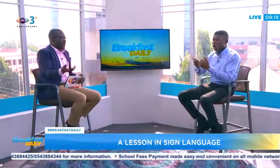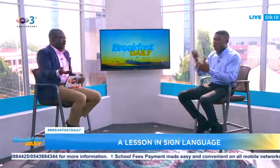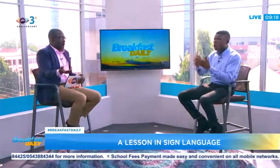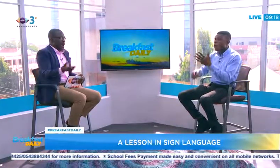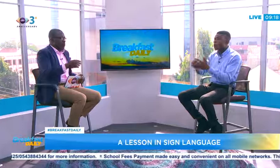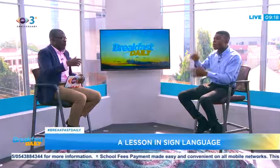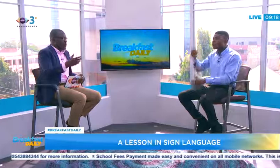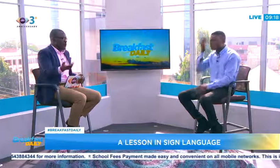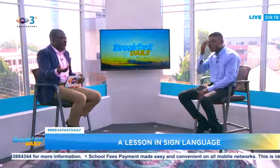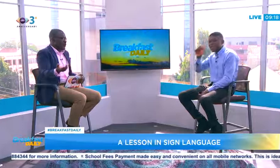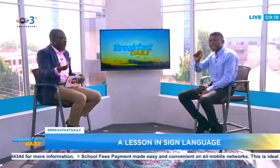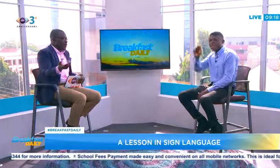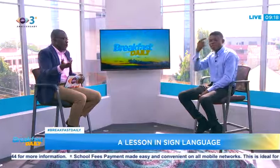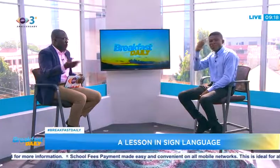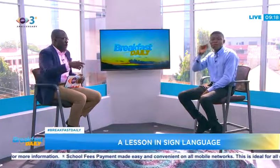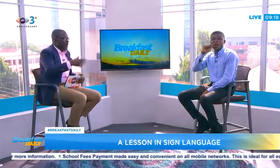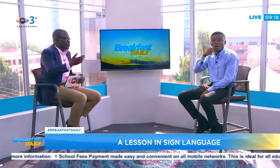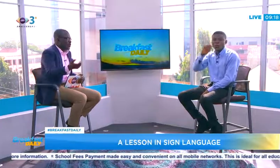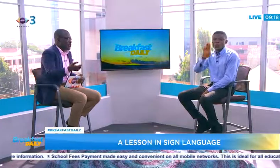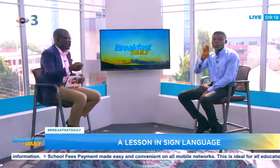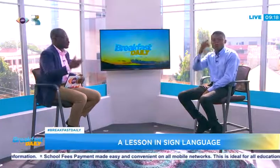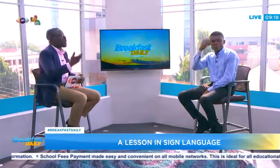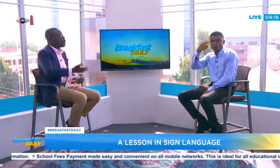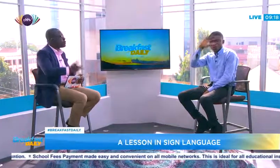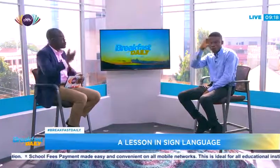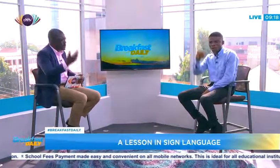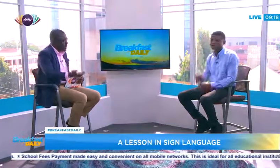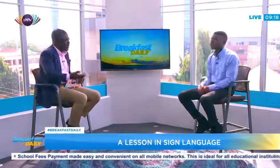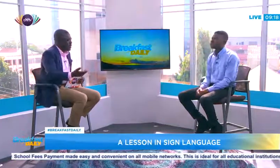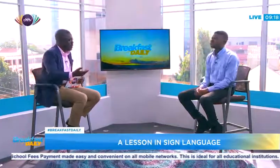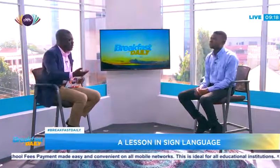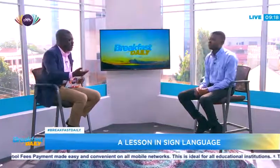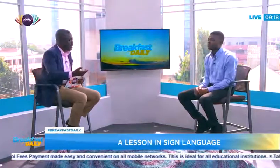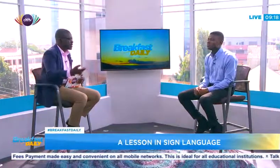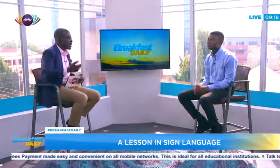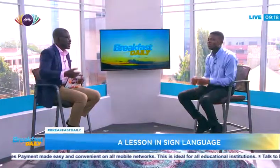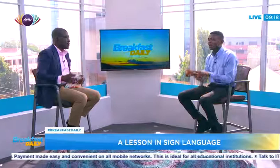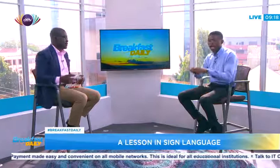for apple, B for boy, and so on and so forth. How do you start learning sign language?